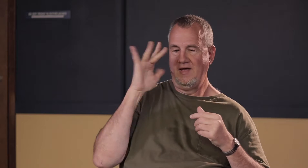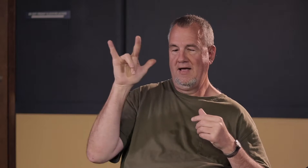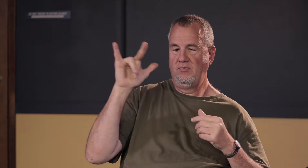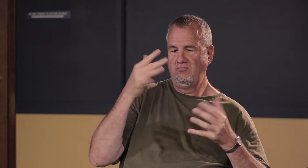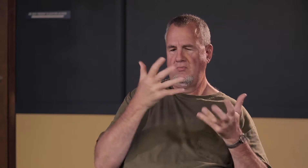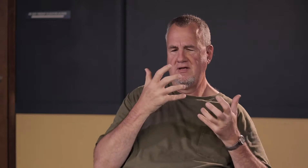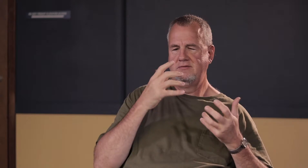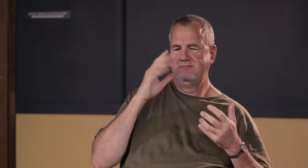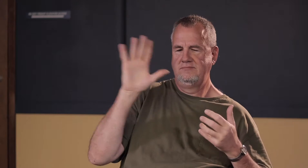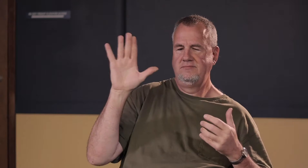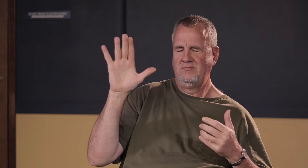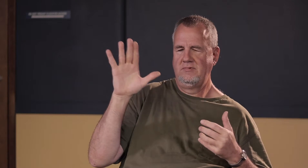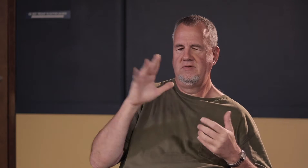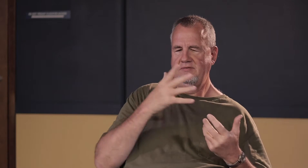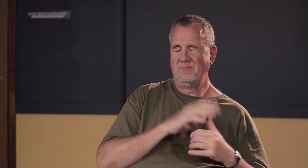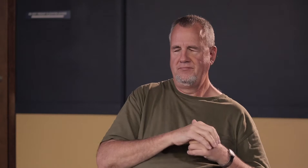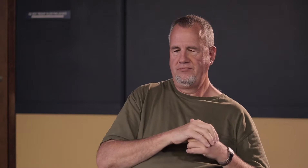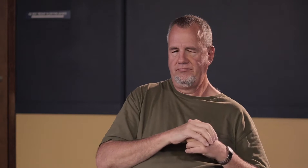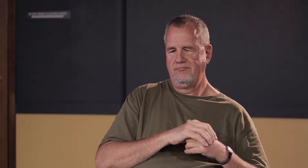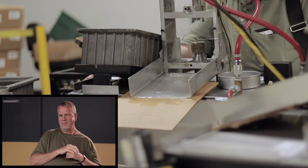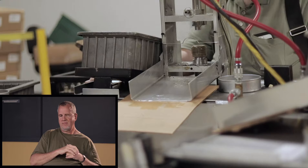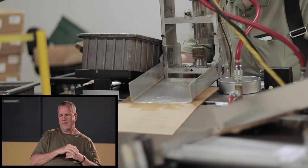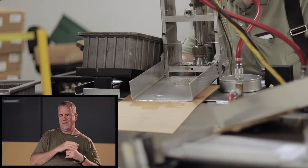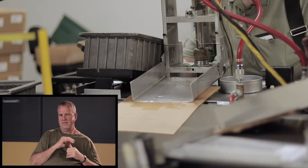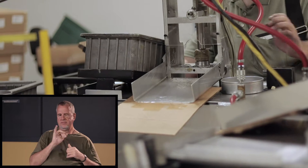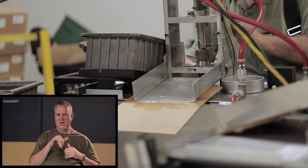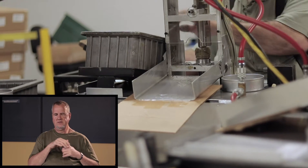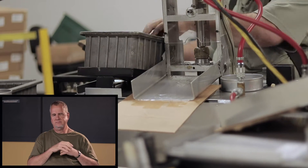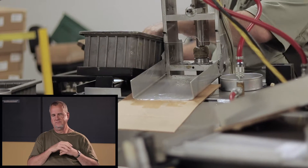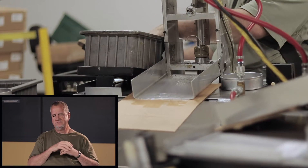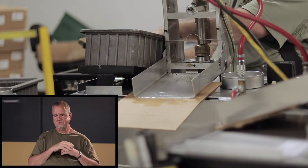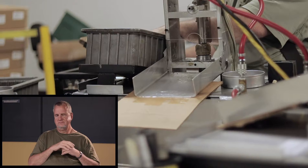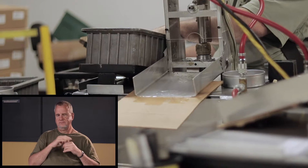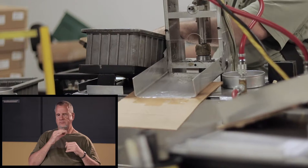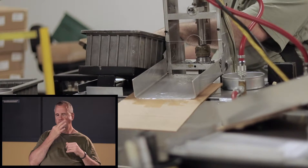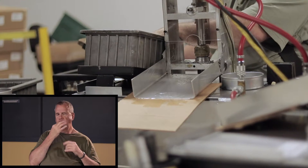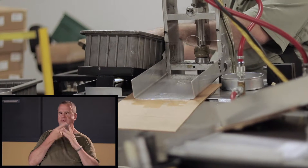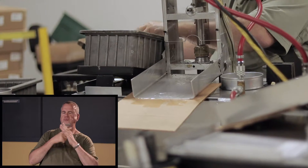And then we also have these purse straps. I'm not sure why Boeing needs those, but I also work on those as